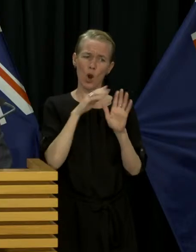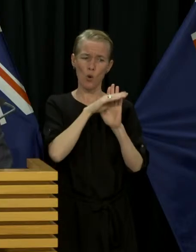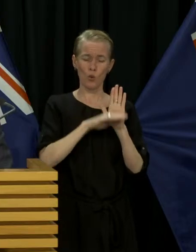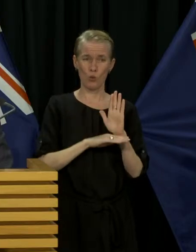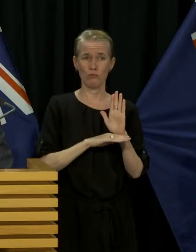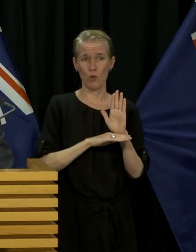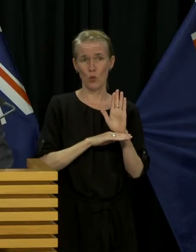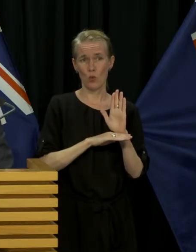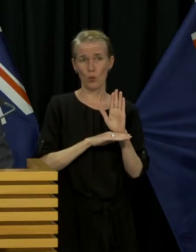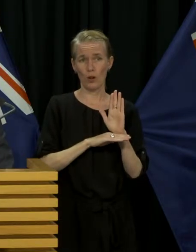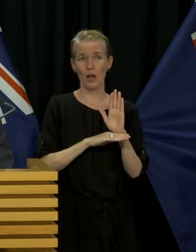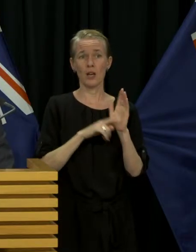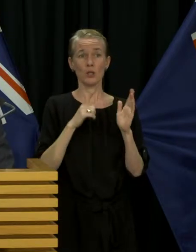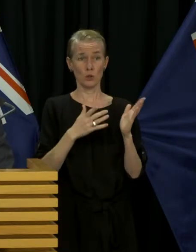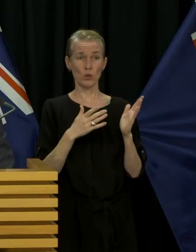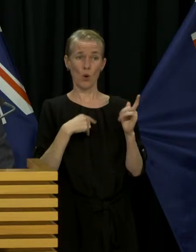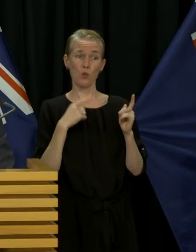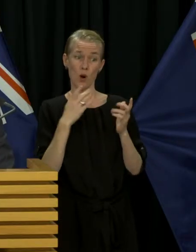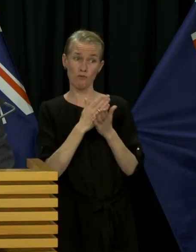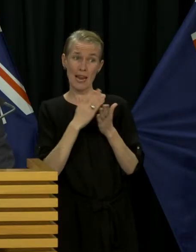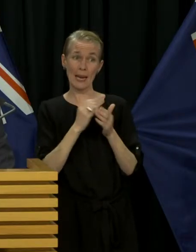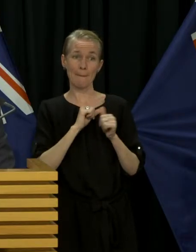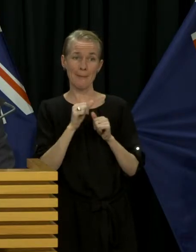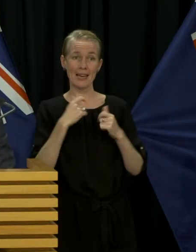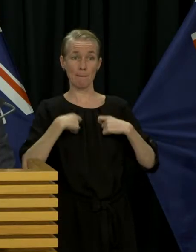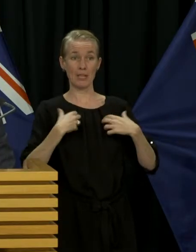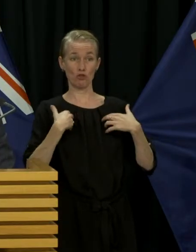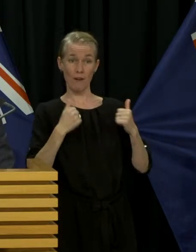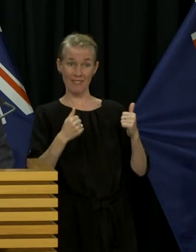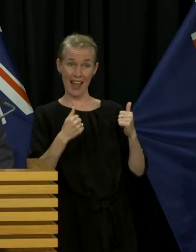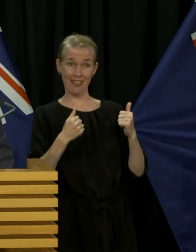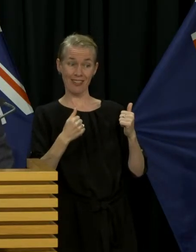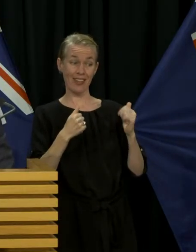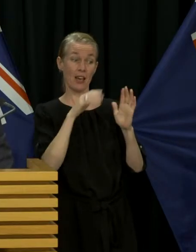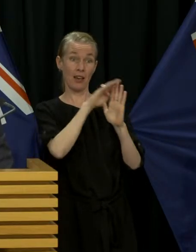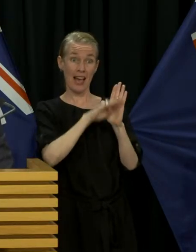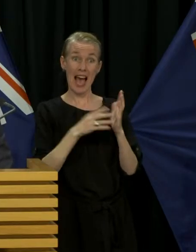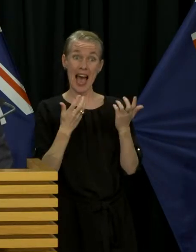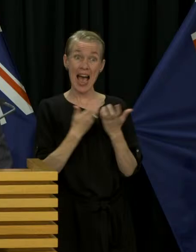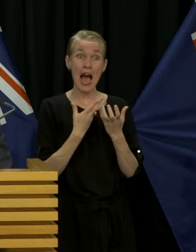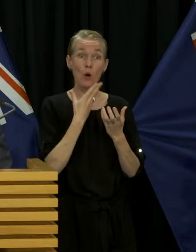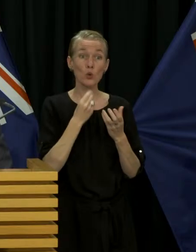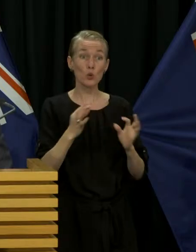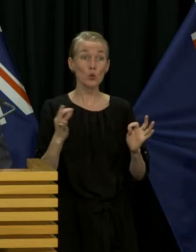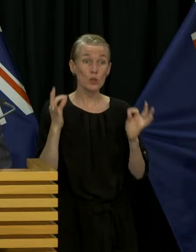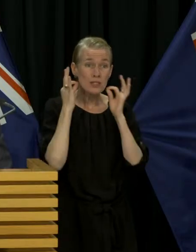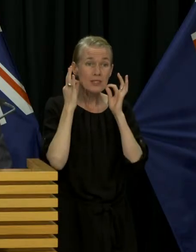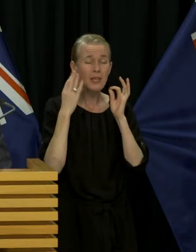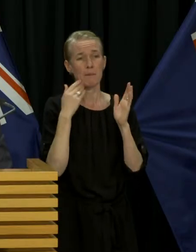given. So should they wear them or not? Should they wear masks? Of course, they should wear masks if that's what's required for the